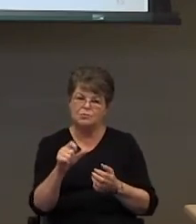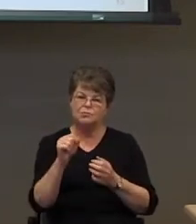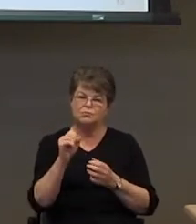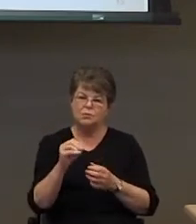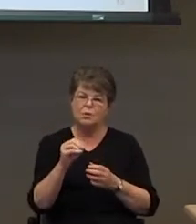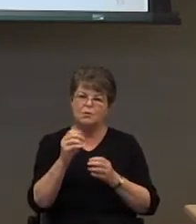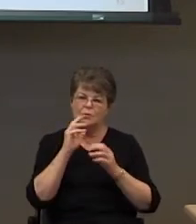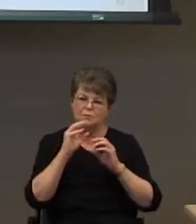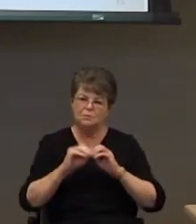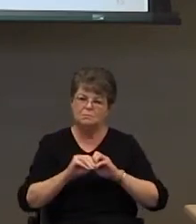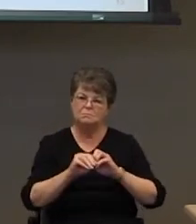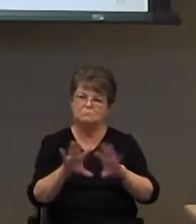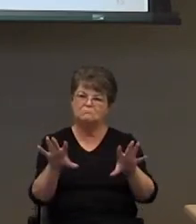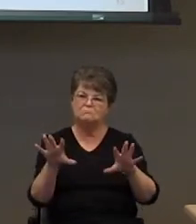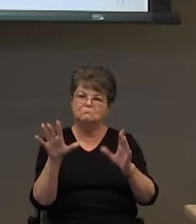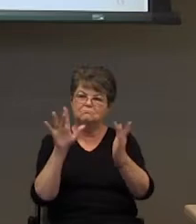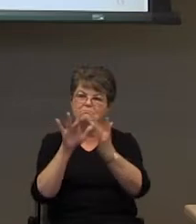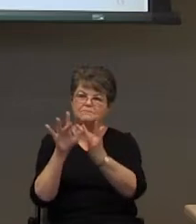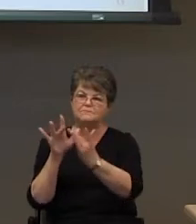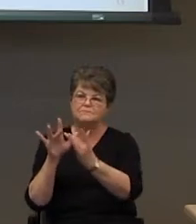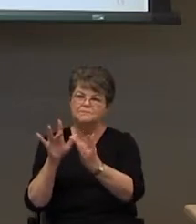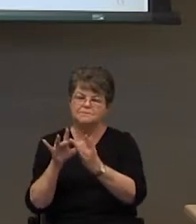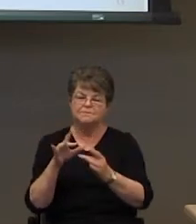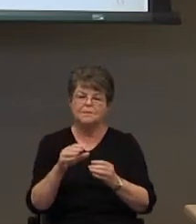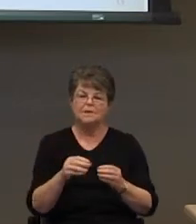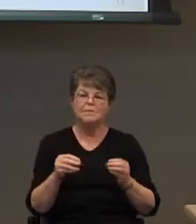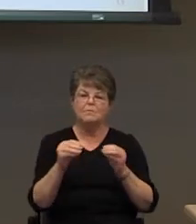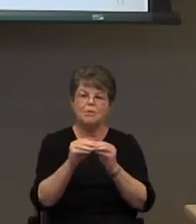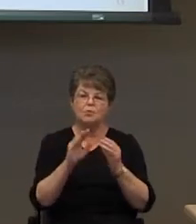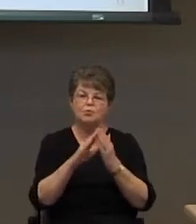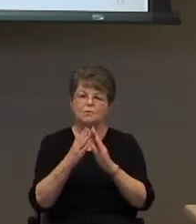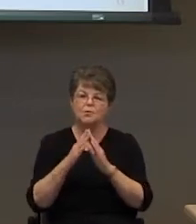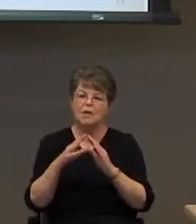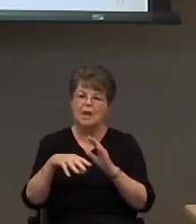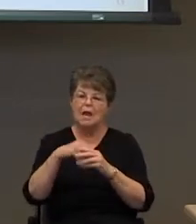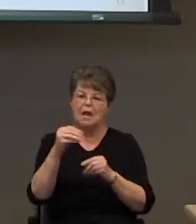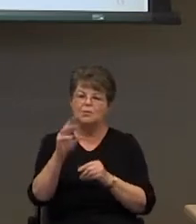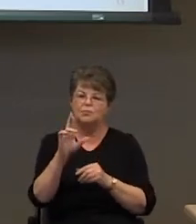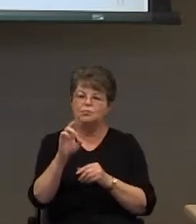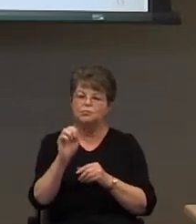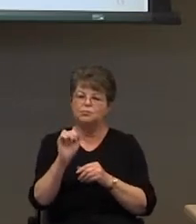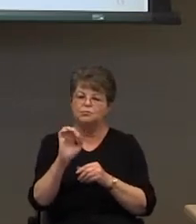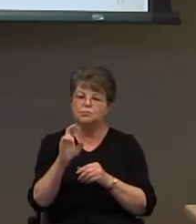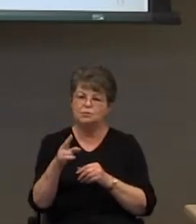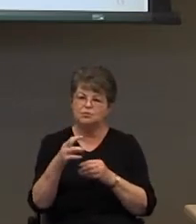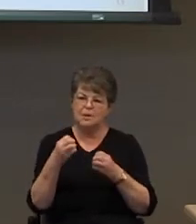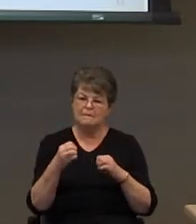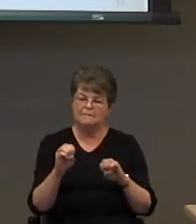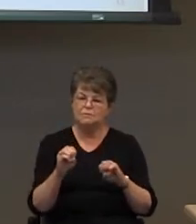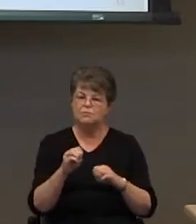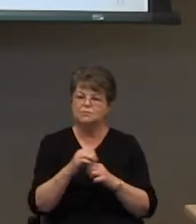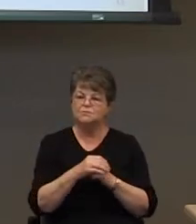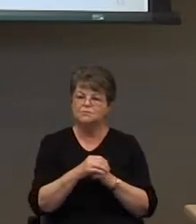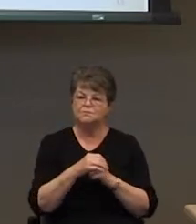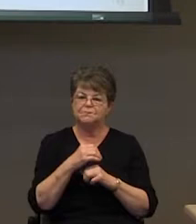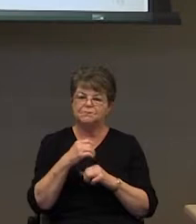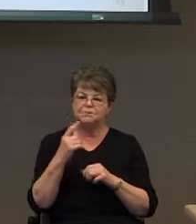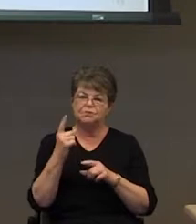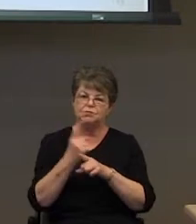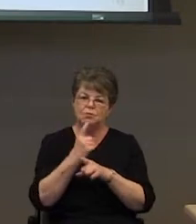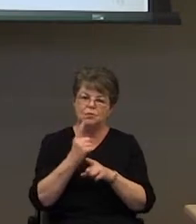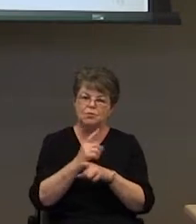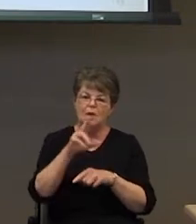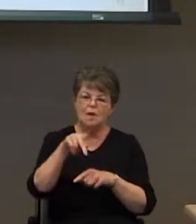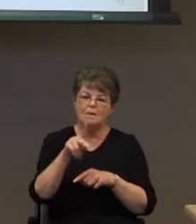getting as much outreach as possible. Implement broader community outreach efforts. And I've labored this. regular updates